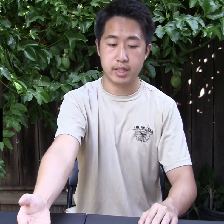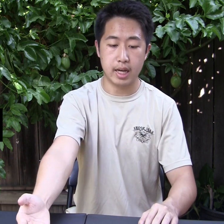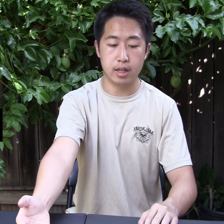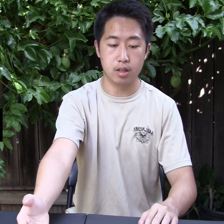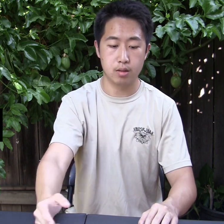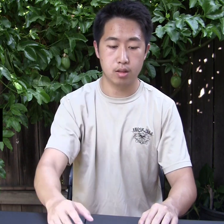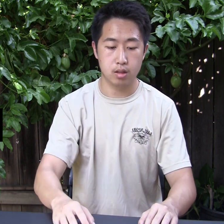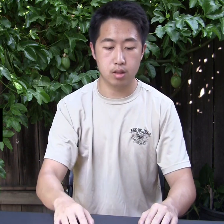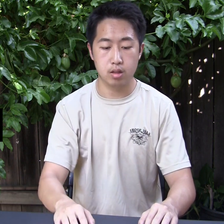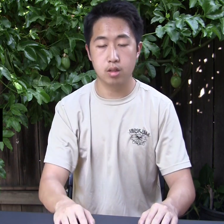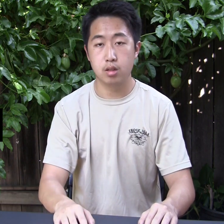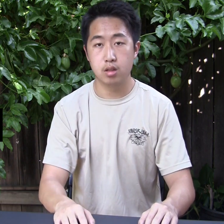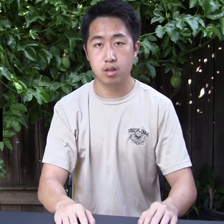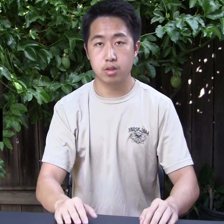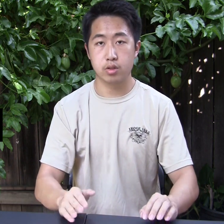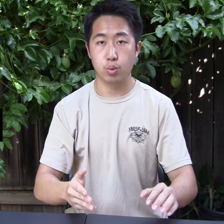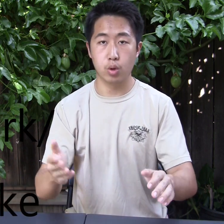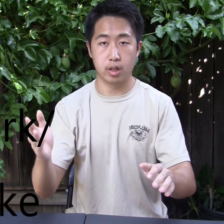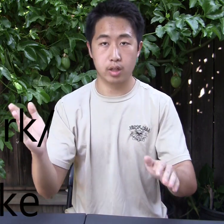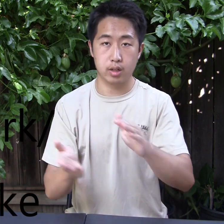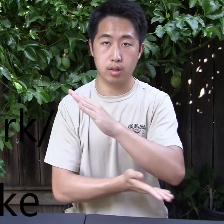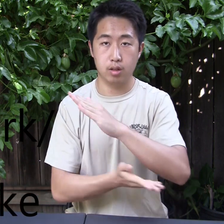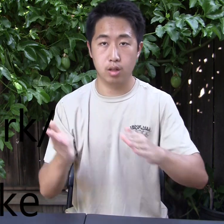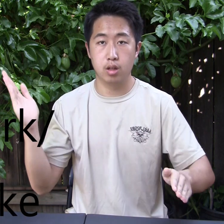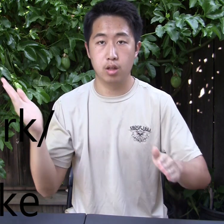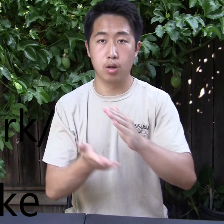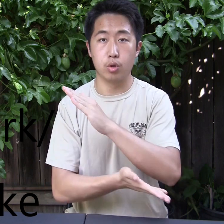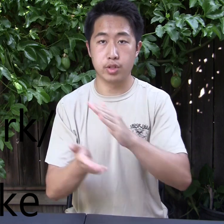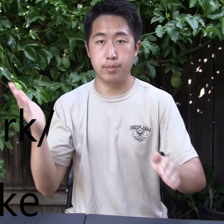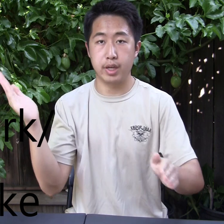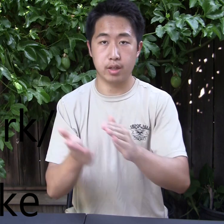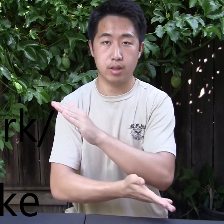Sad. To work or to make.